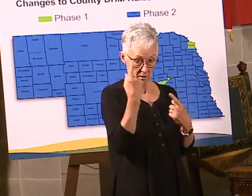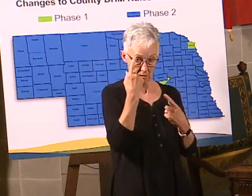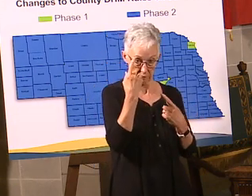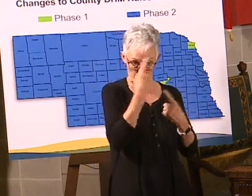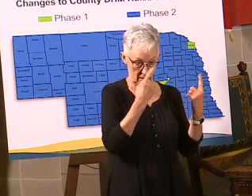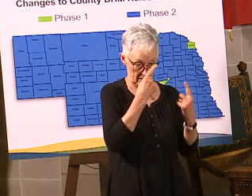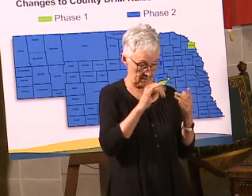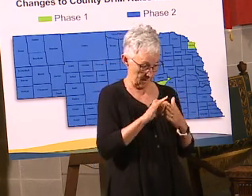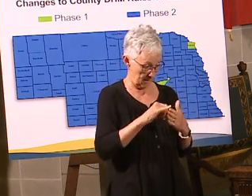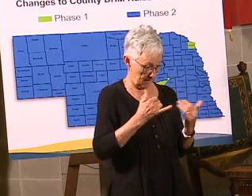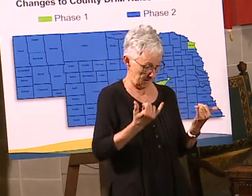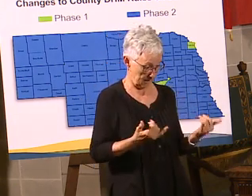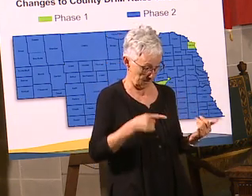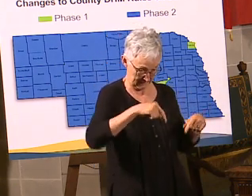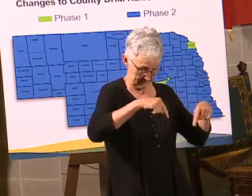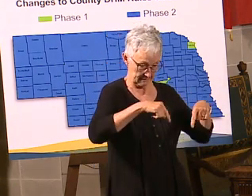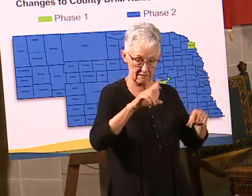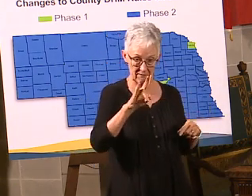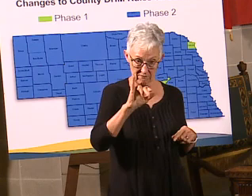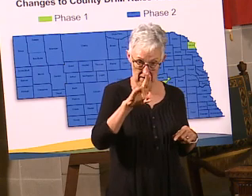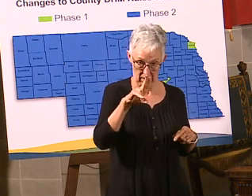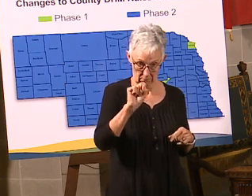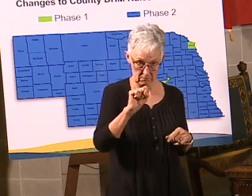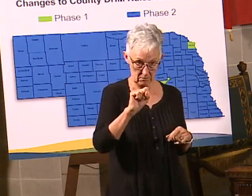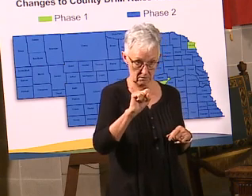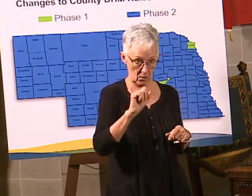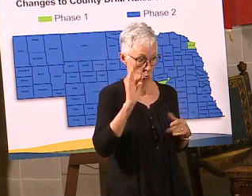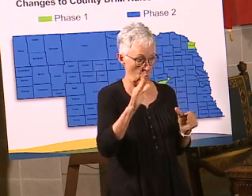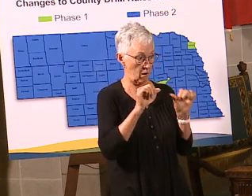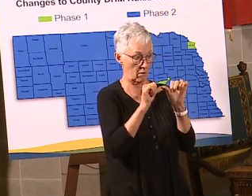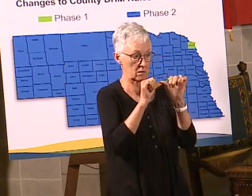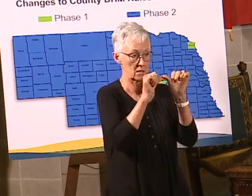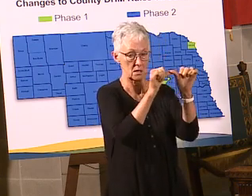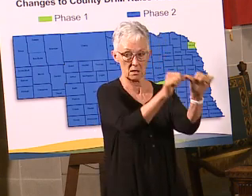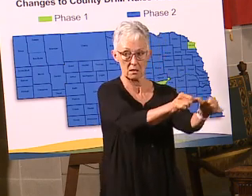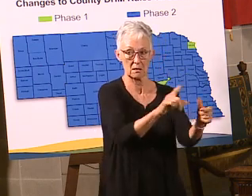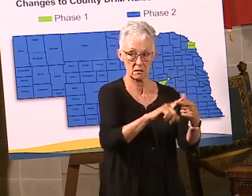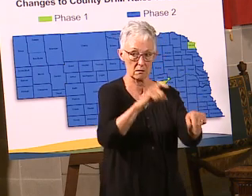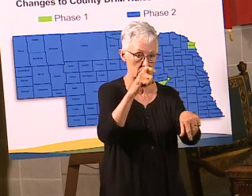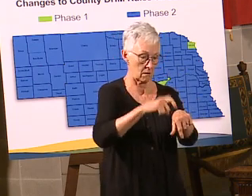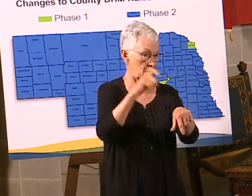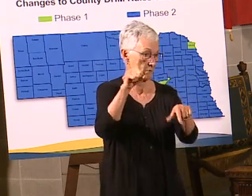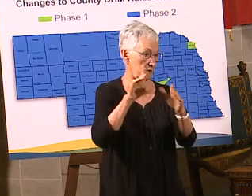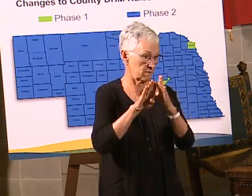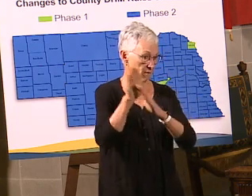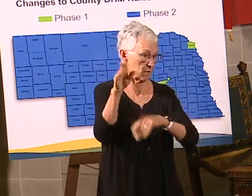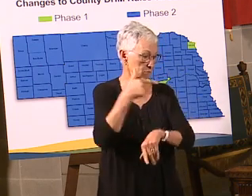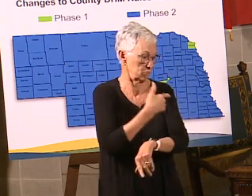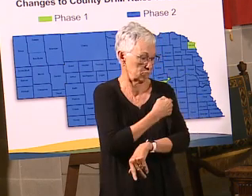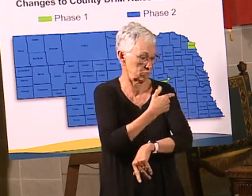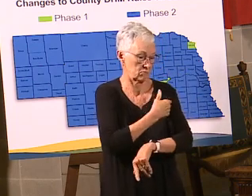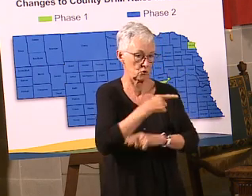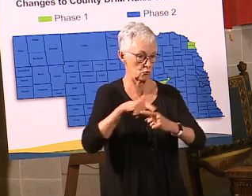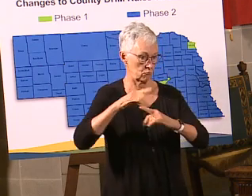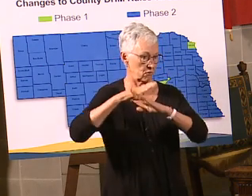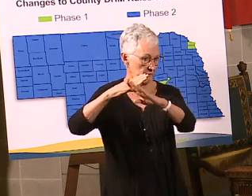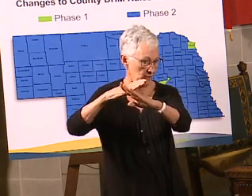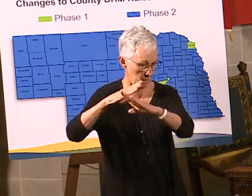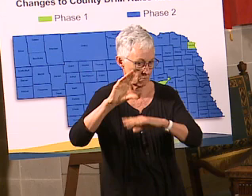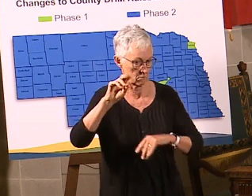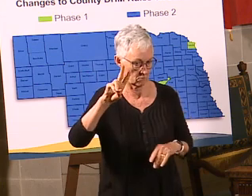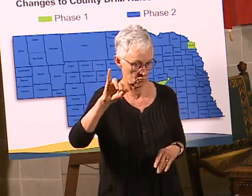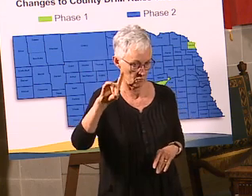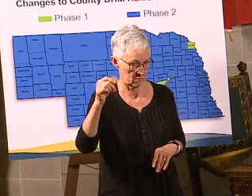future, as I said in the past, right, until there's a vaccine, we will want to make sure that if there is somebody who gets that case